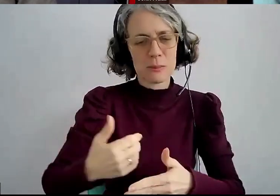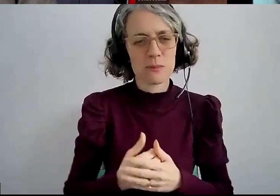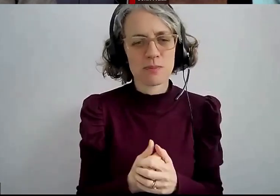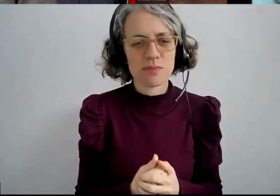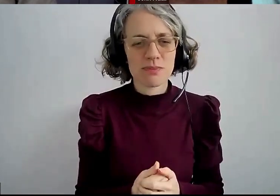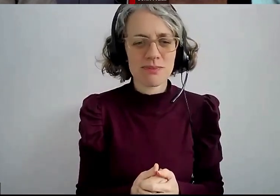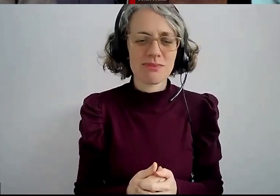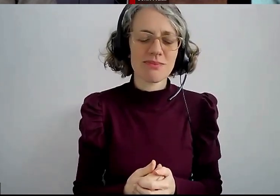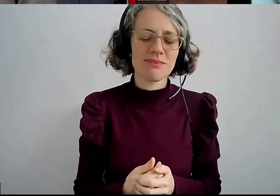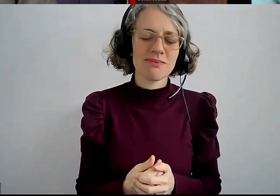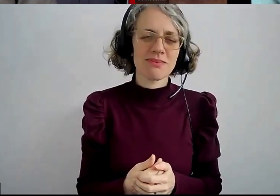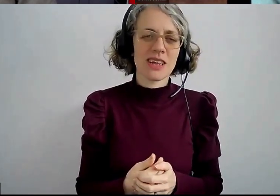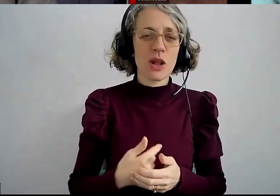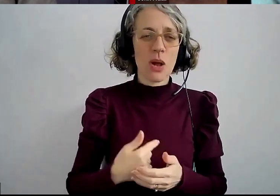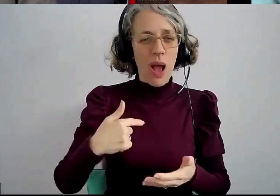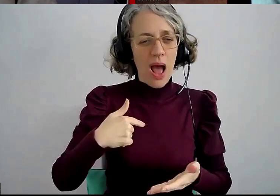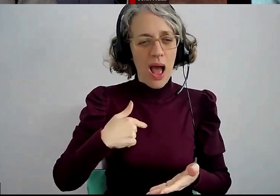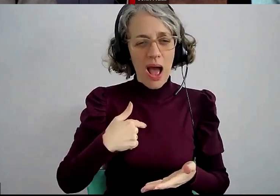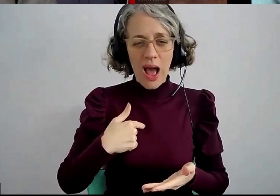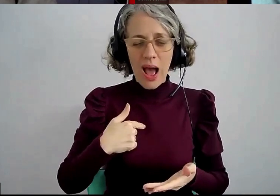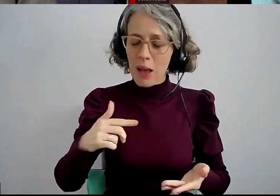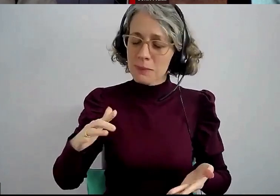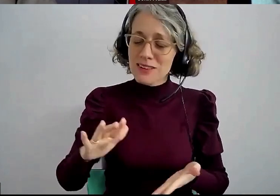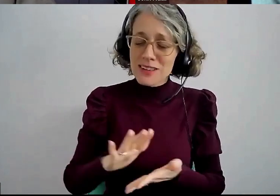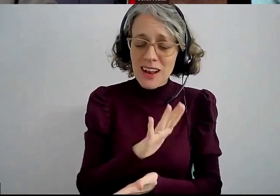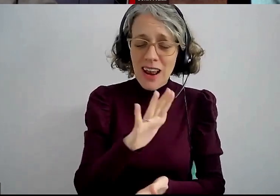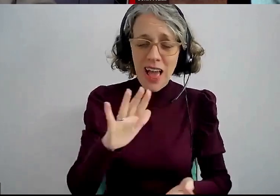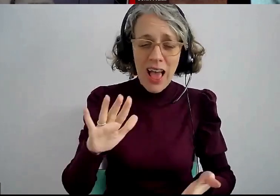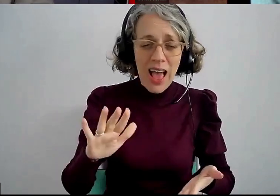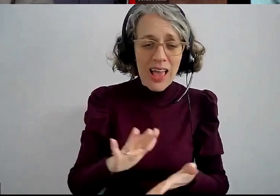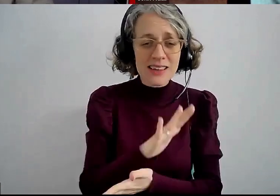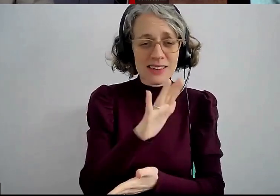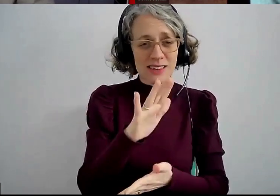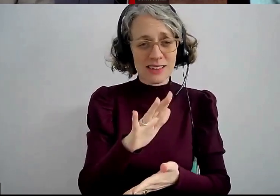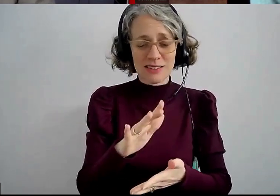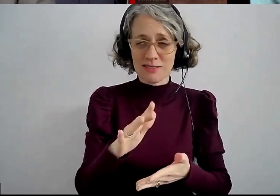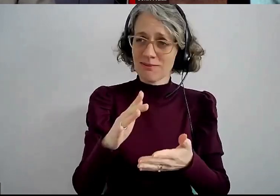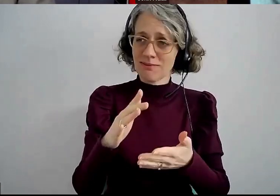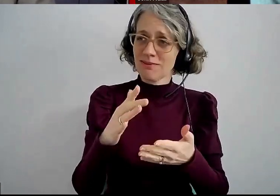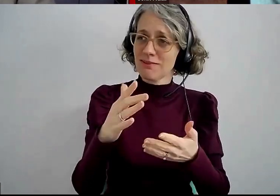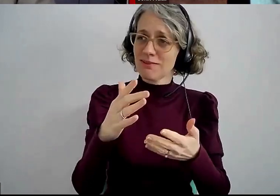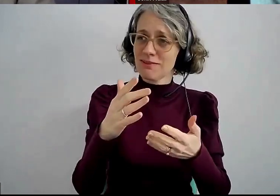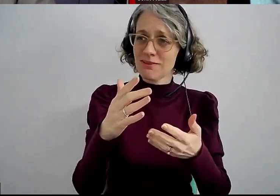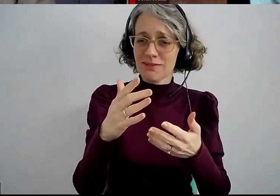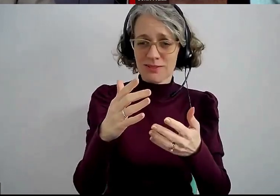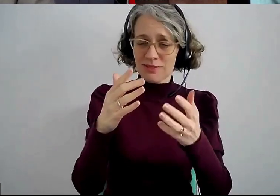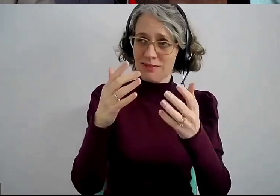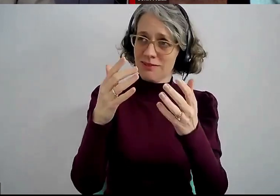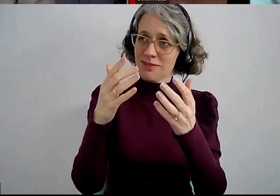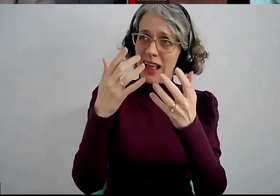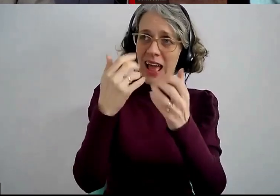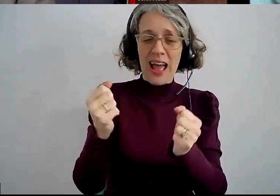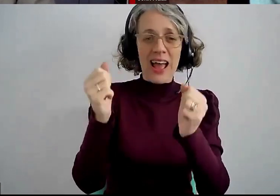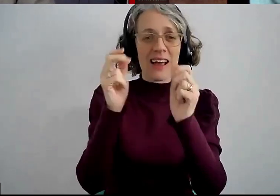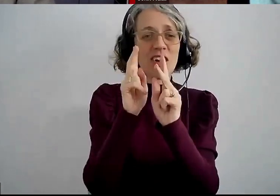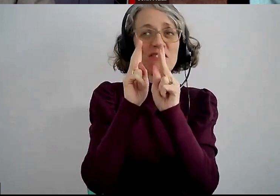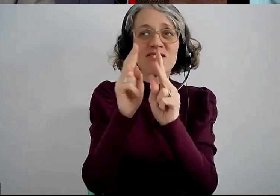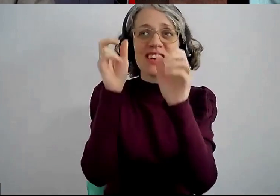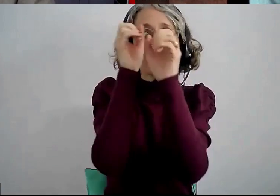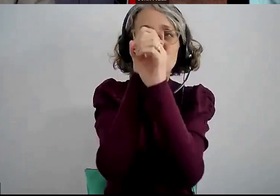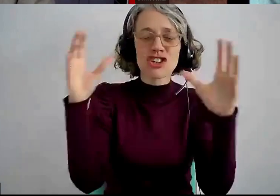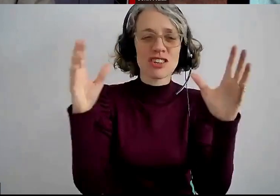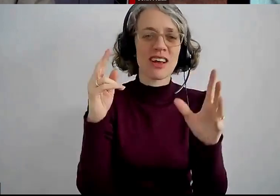I'm delighted that you have this vision of the deaf